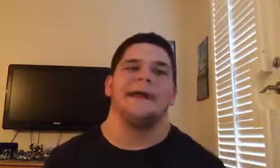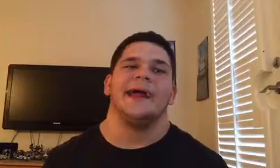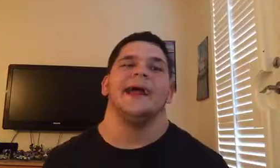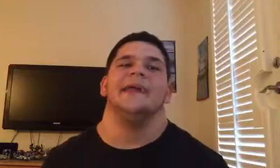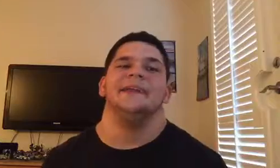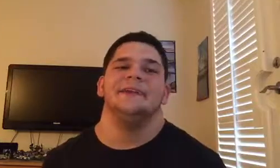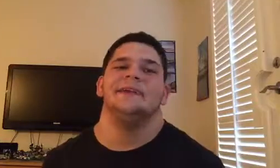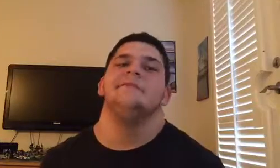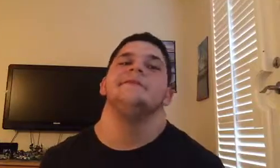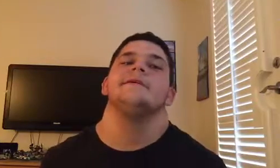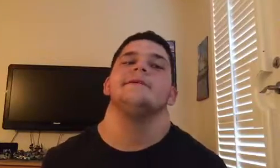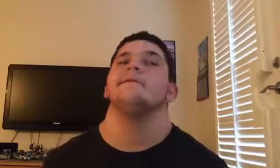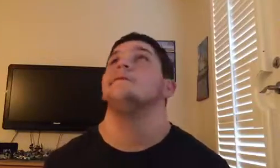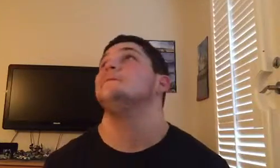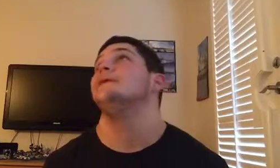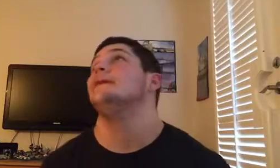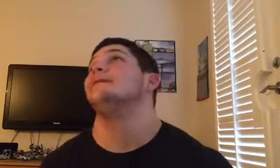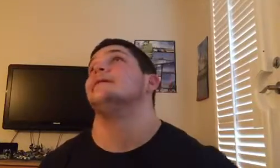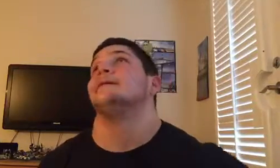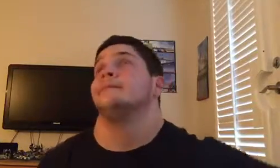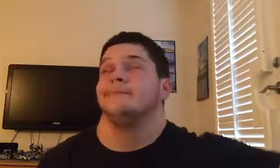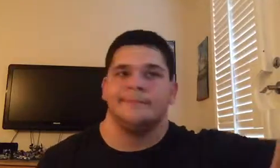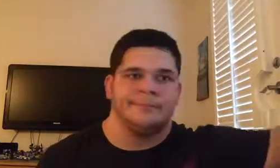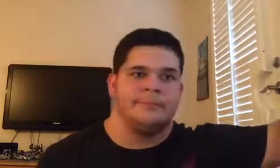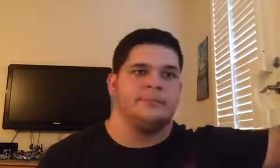Spider-Man, and two vehicles will be like